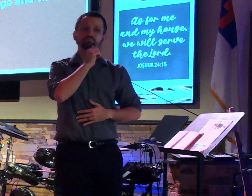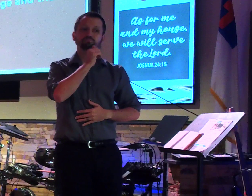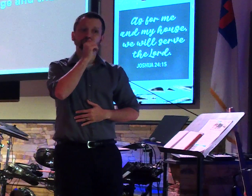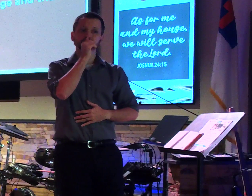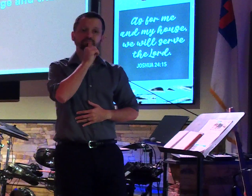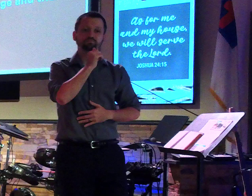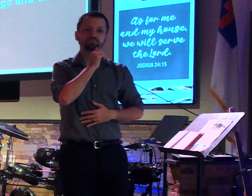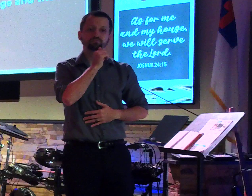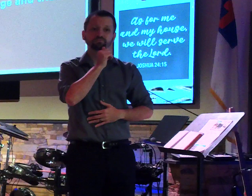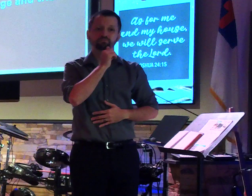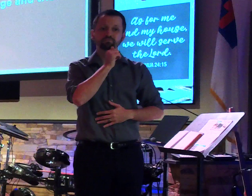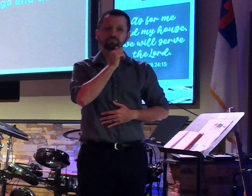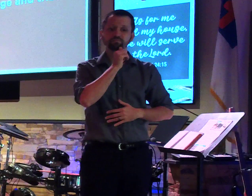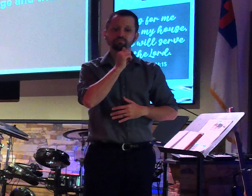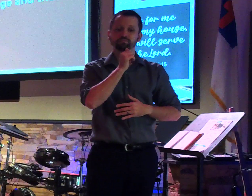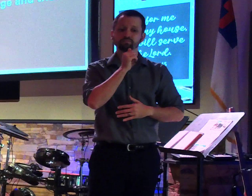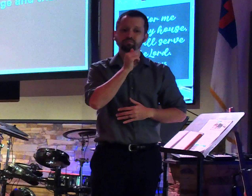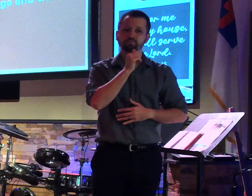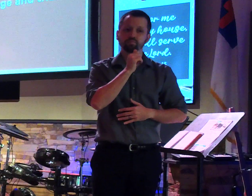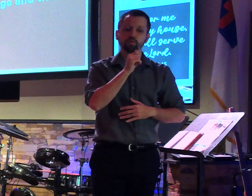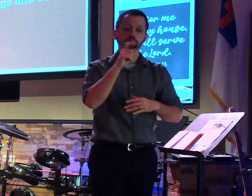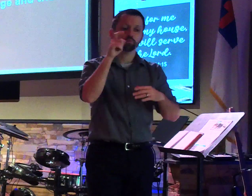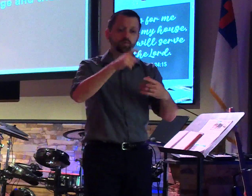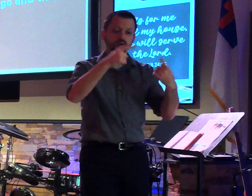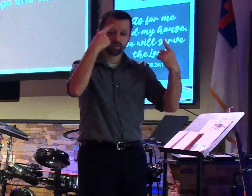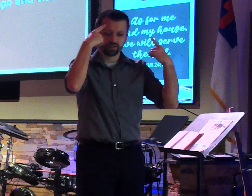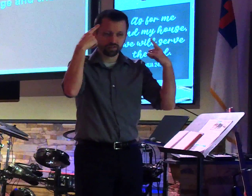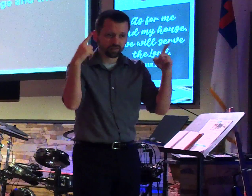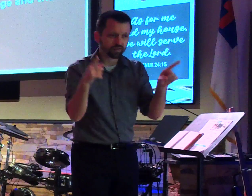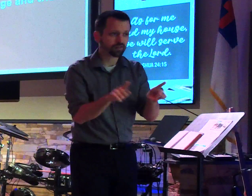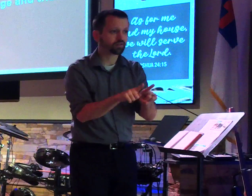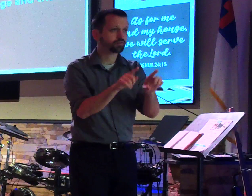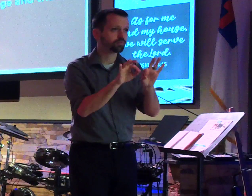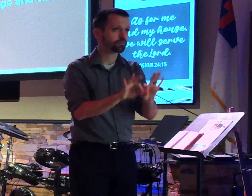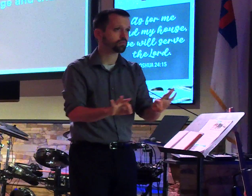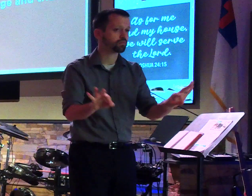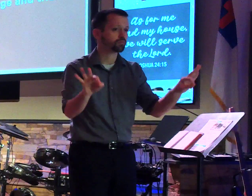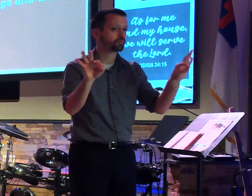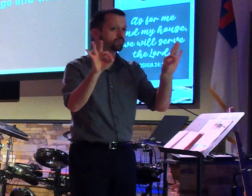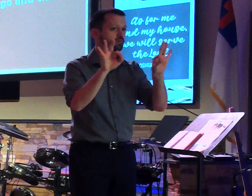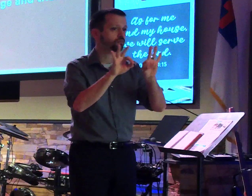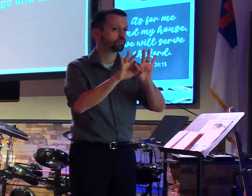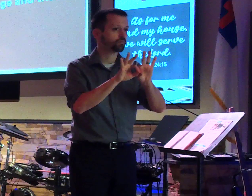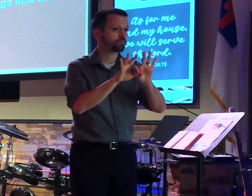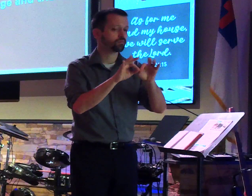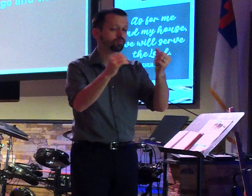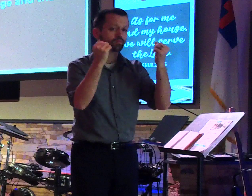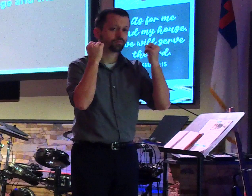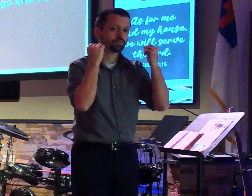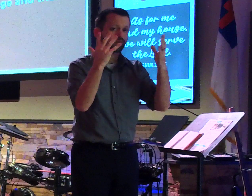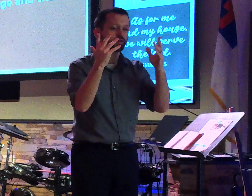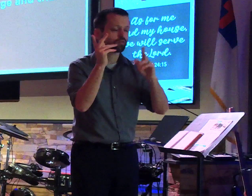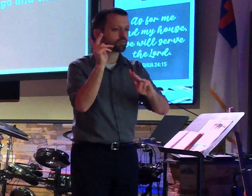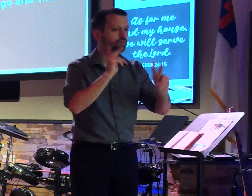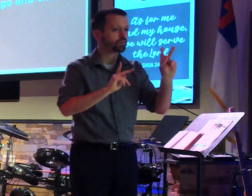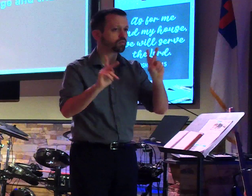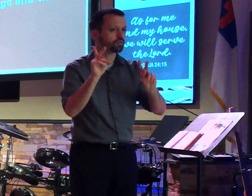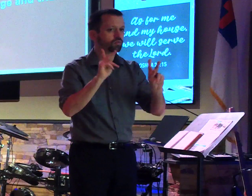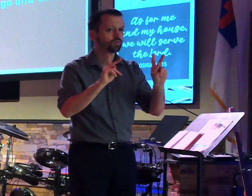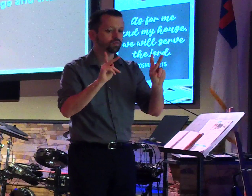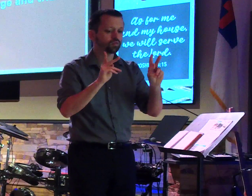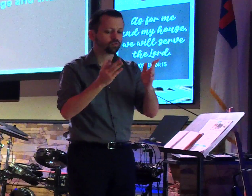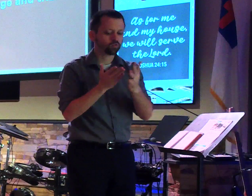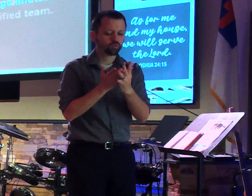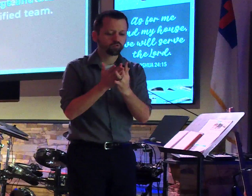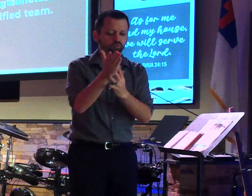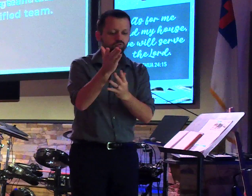going to have to put that on the back burner, because you've got to be on the same team. Too many couples go through